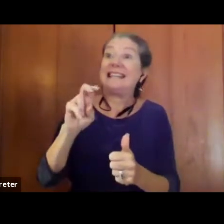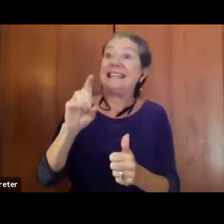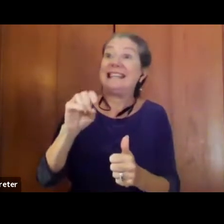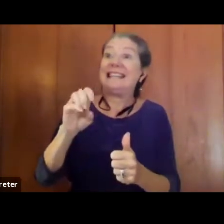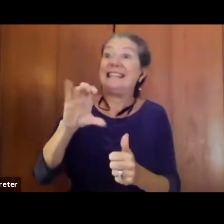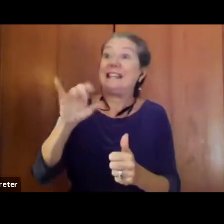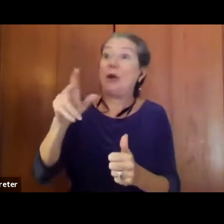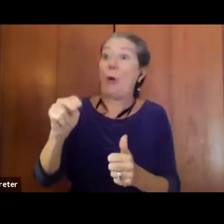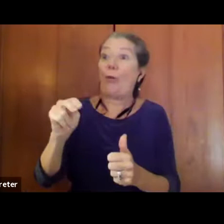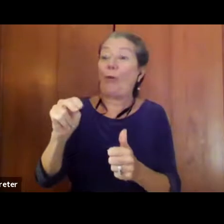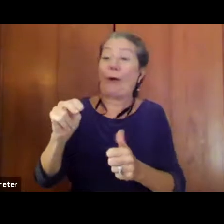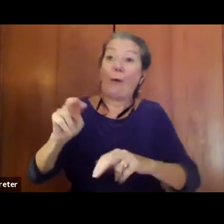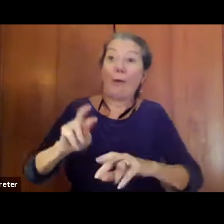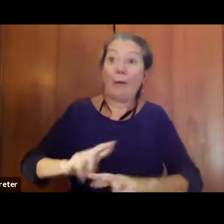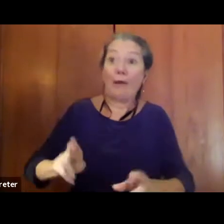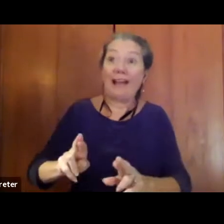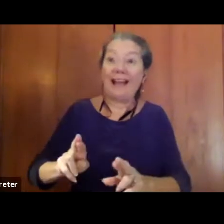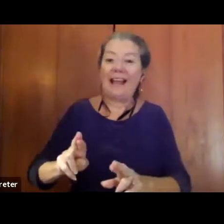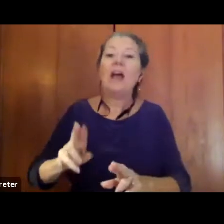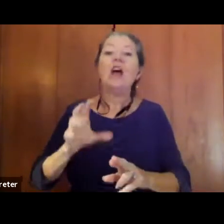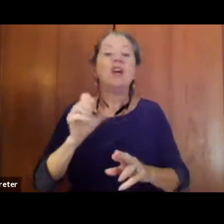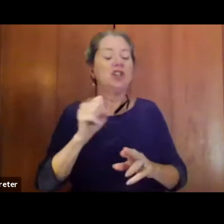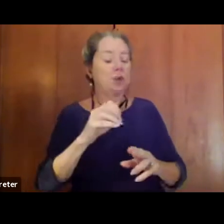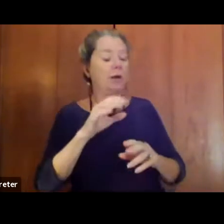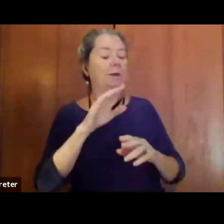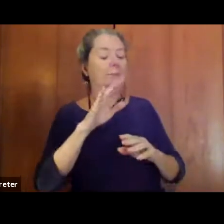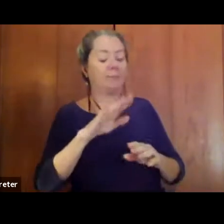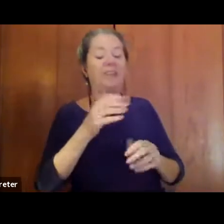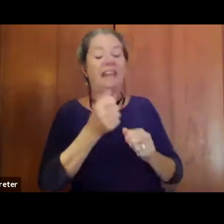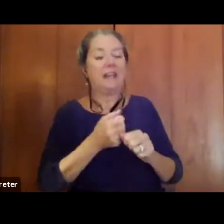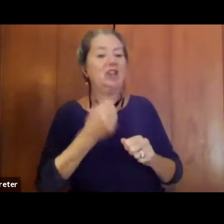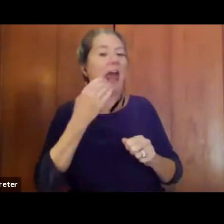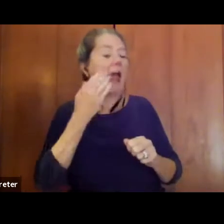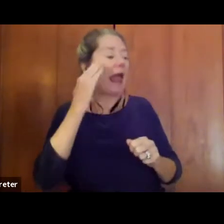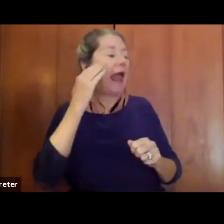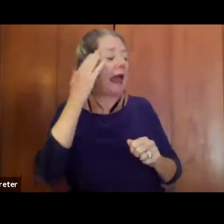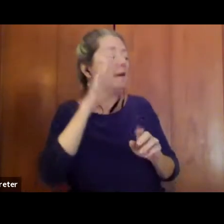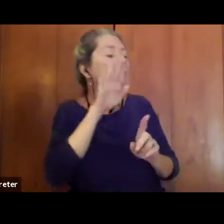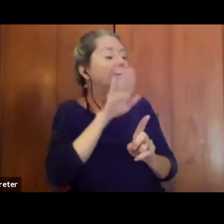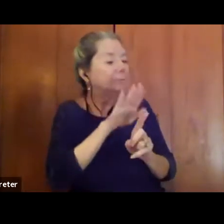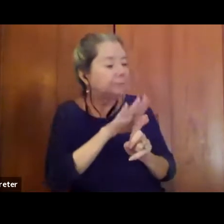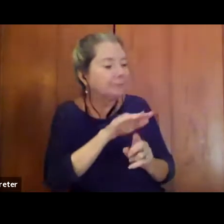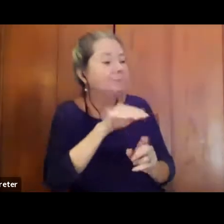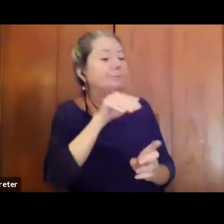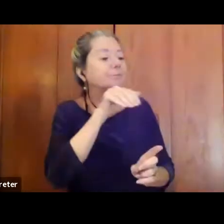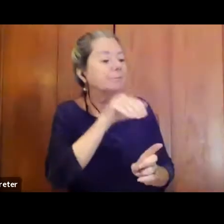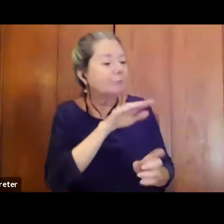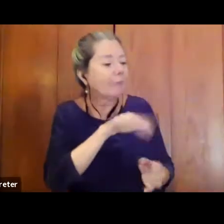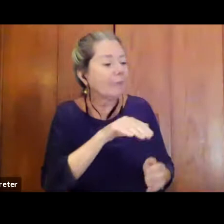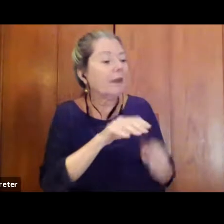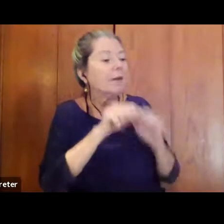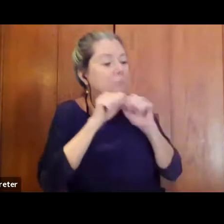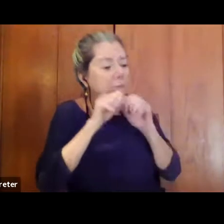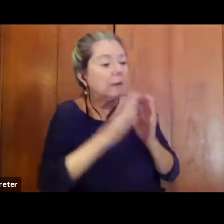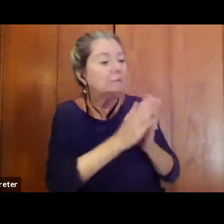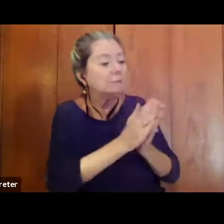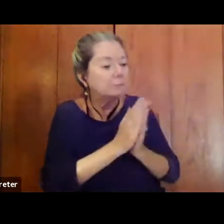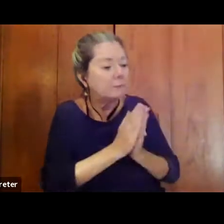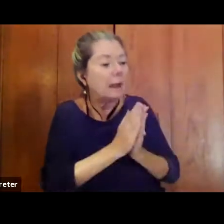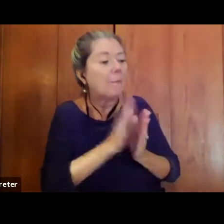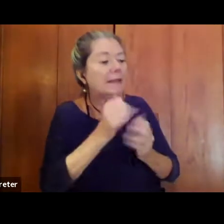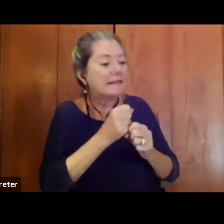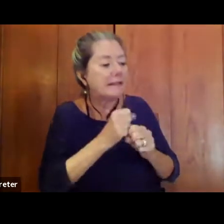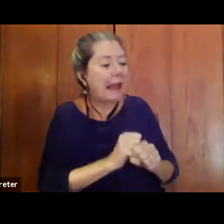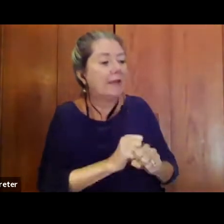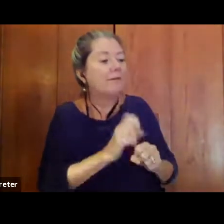down a bit. She would put her hand on our head one at a time and say a small prayer for us to be safe, be guided, be protected,